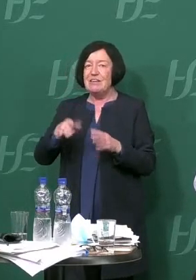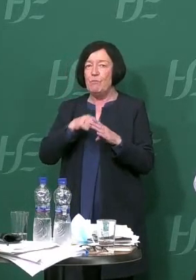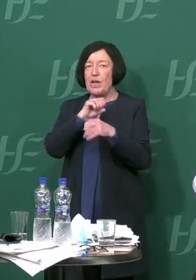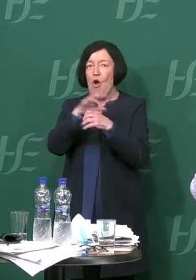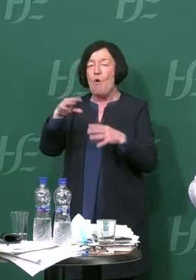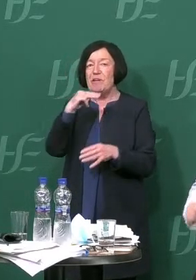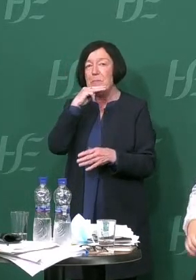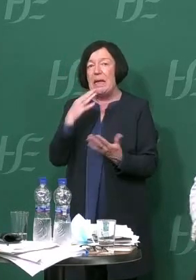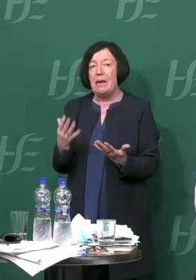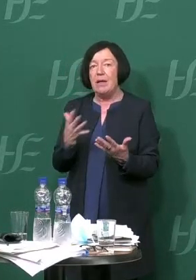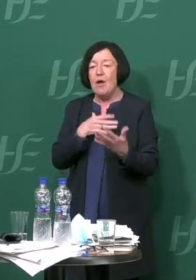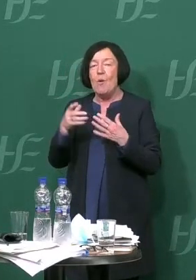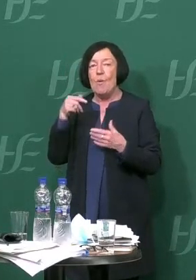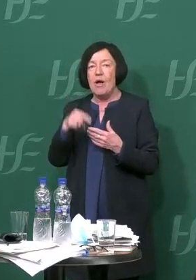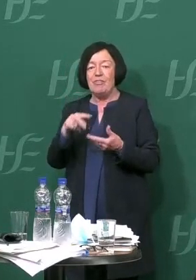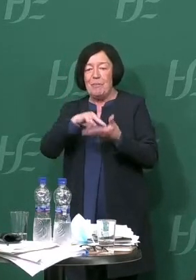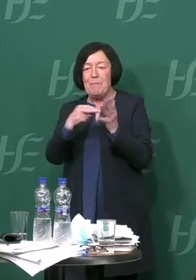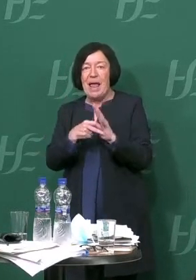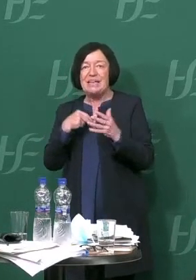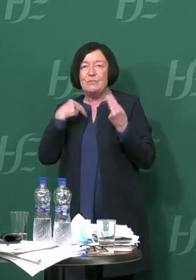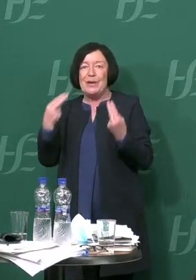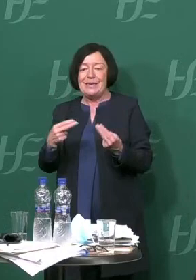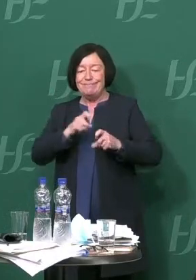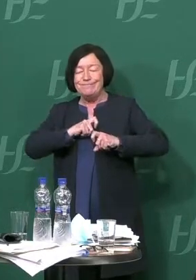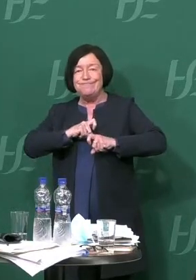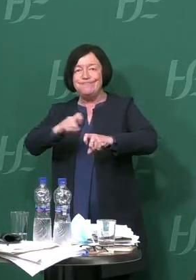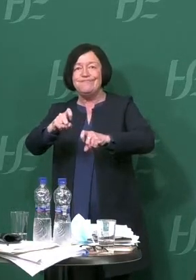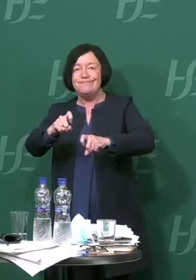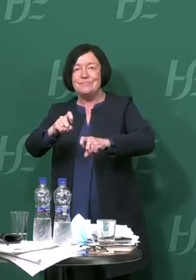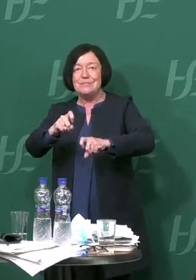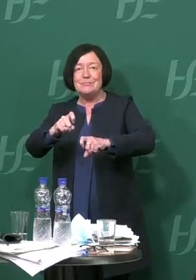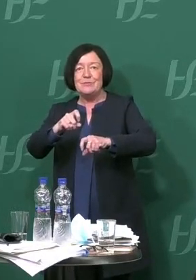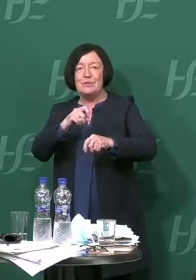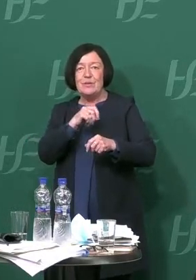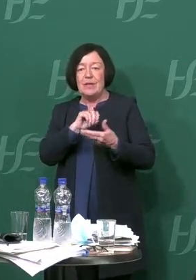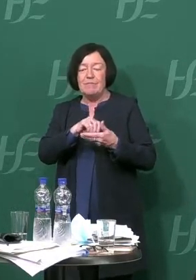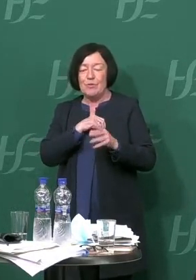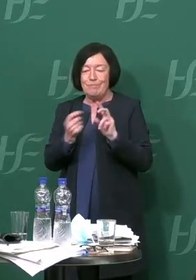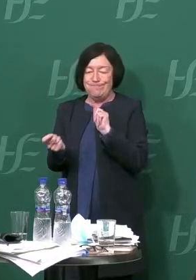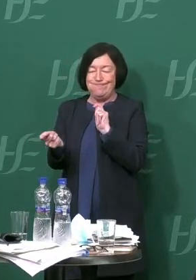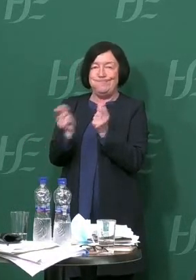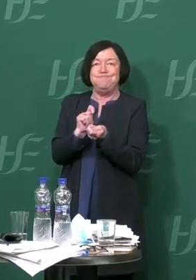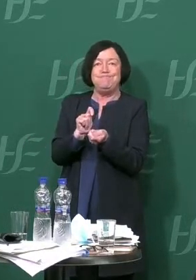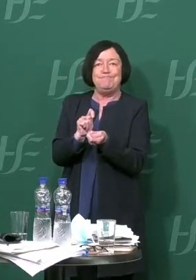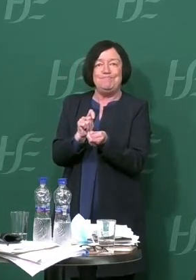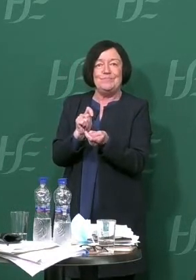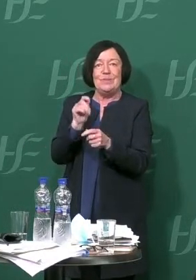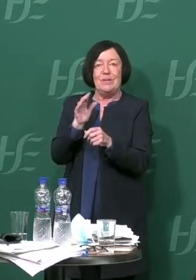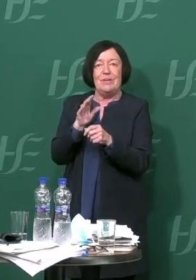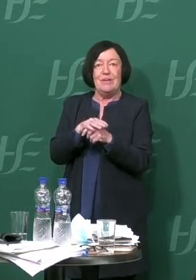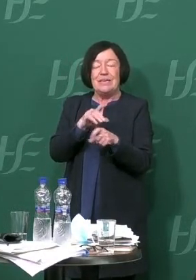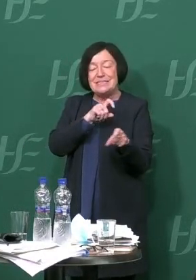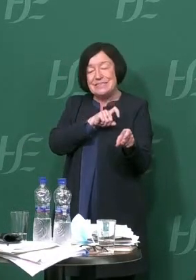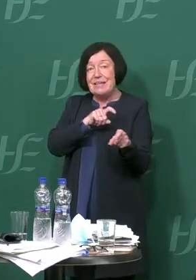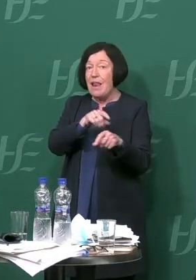really mean? What are the measures that we need to continuously embrace and adopt for a sustained period of time? So